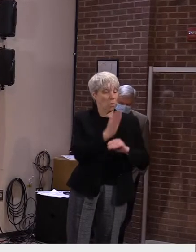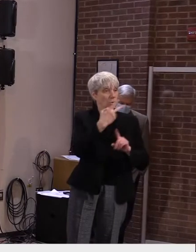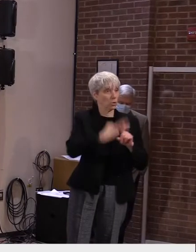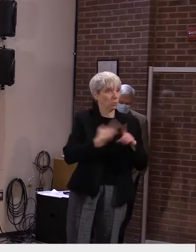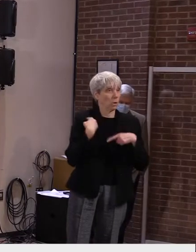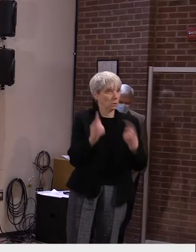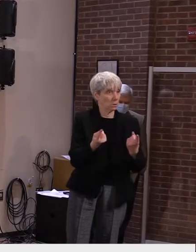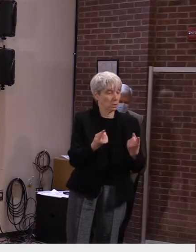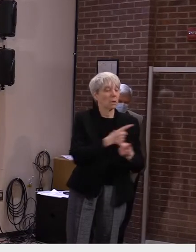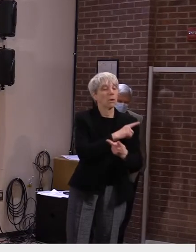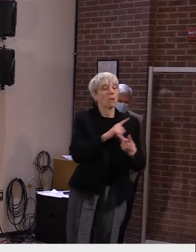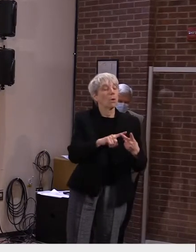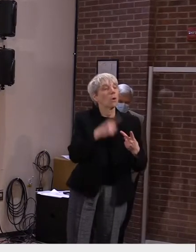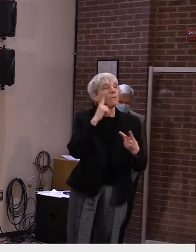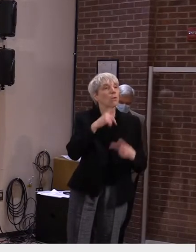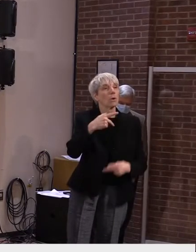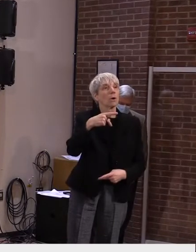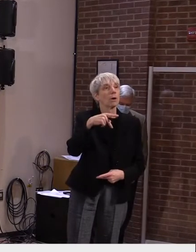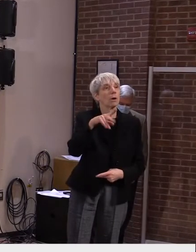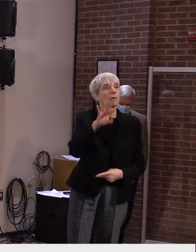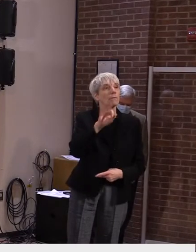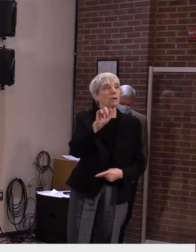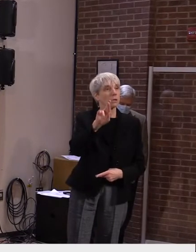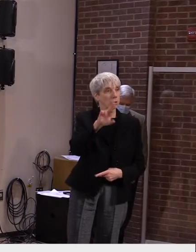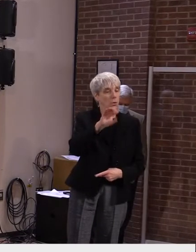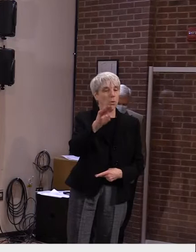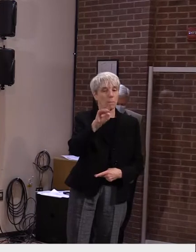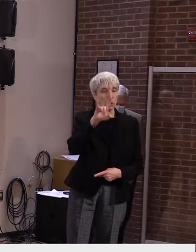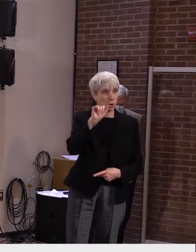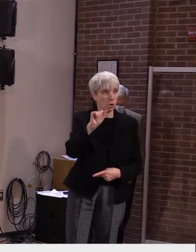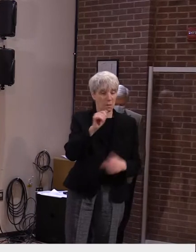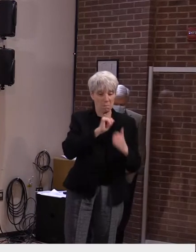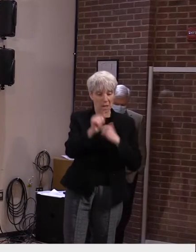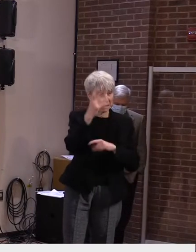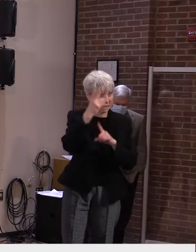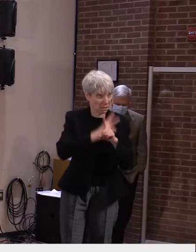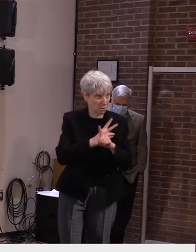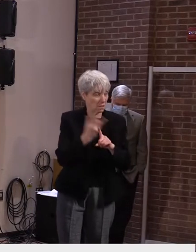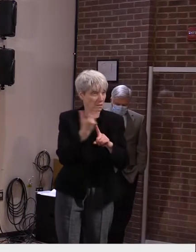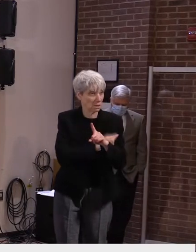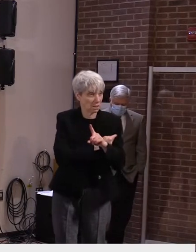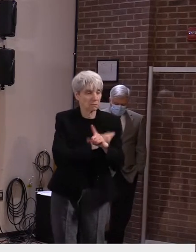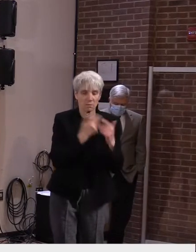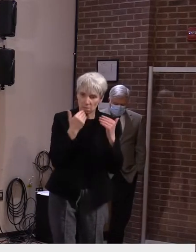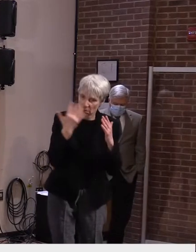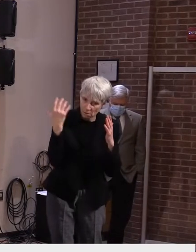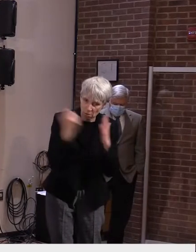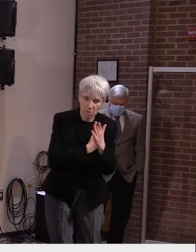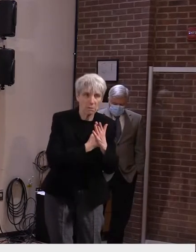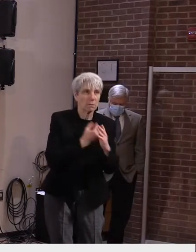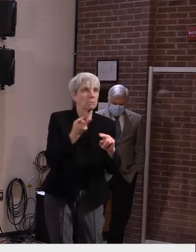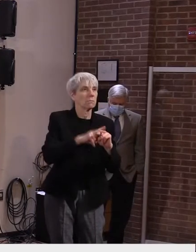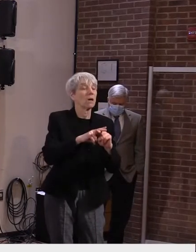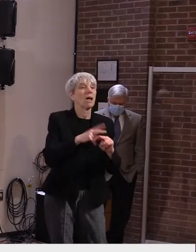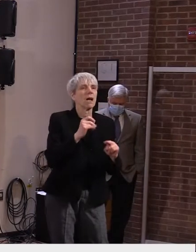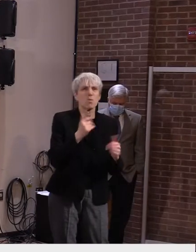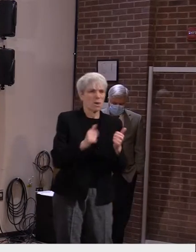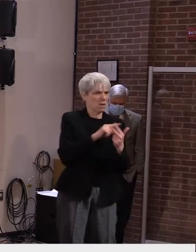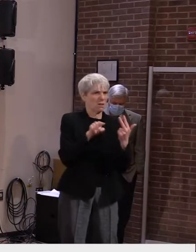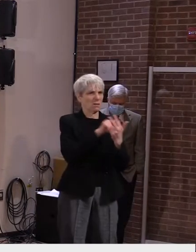messenger RNA vaccine, Pfizer or Moderna. And you can get any type of vaccine for your booster.